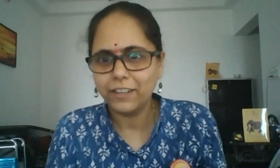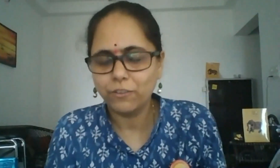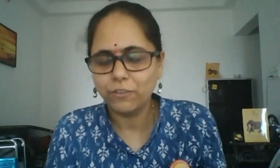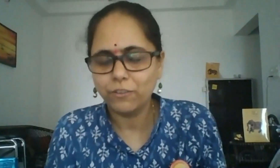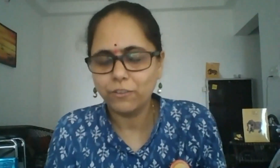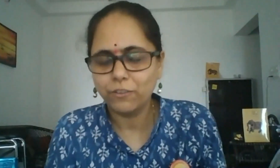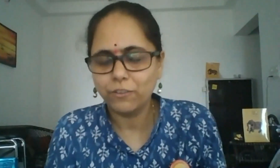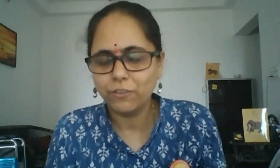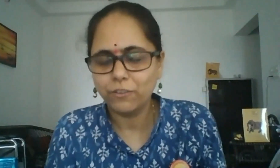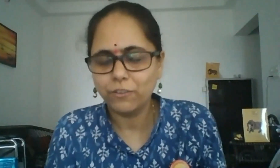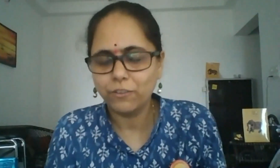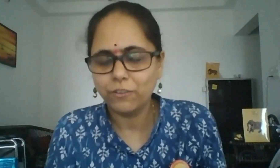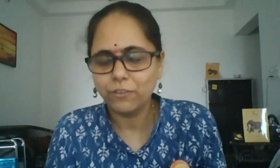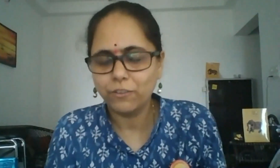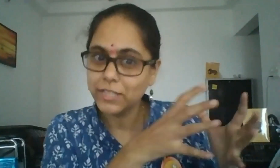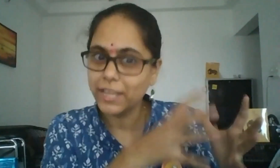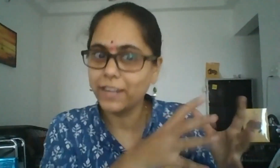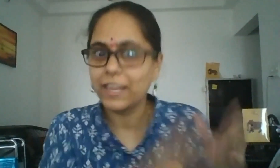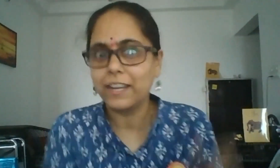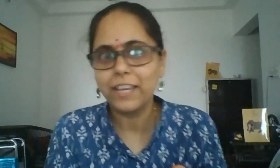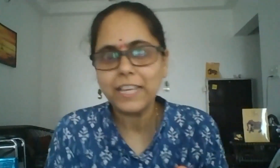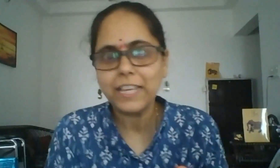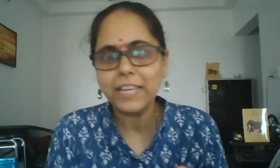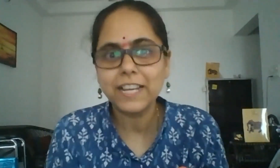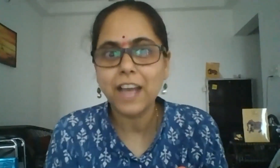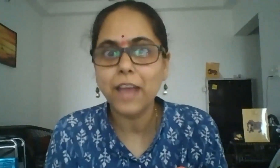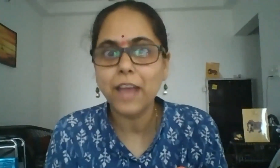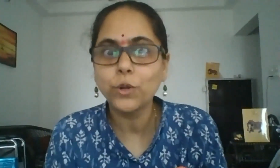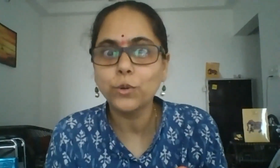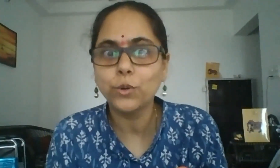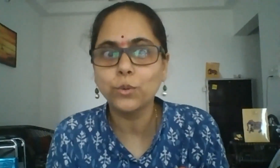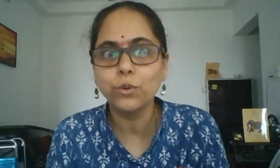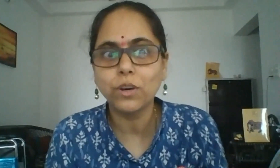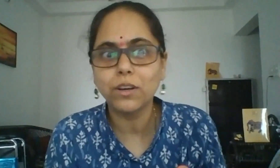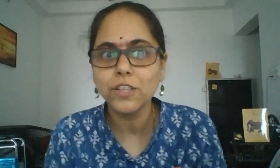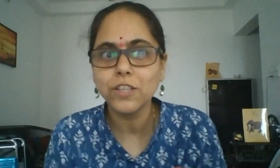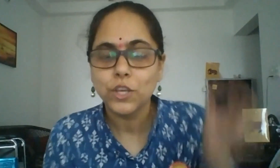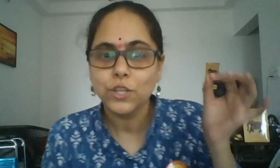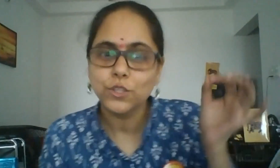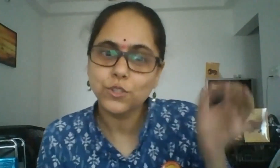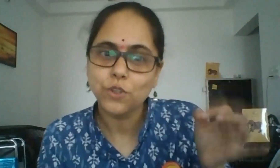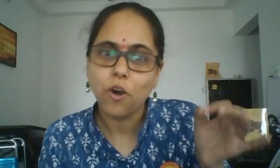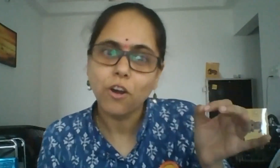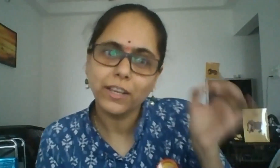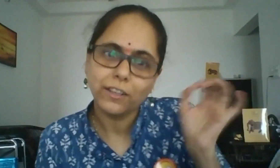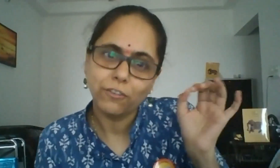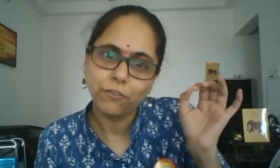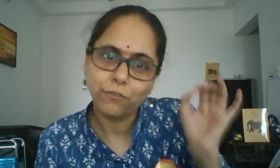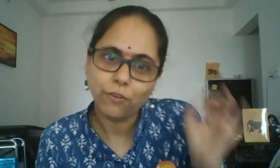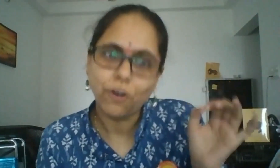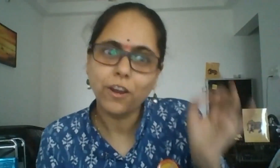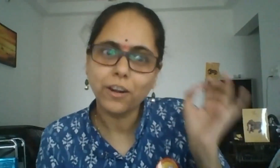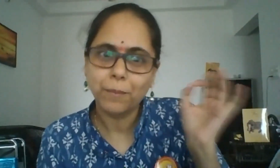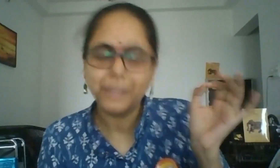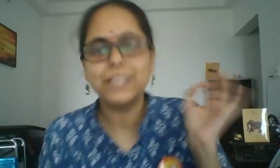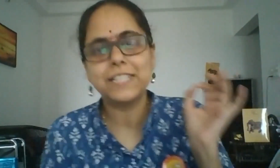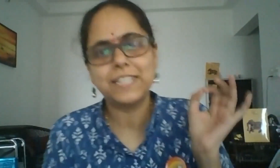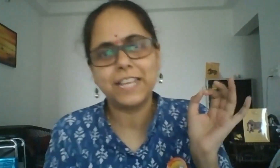one sir who was there that day, he said, I want to do a song for Mother's Day